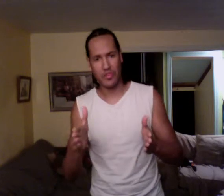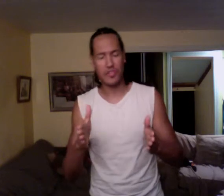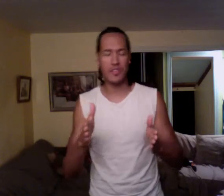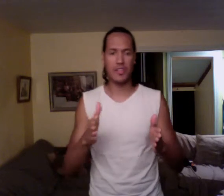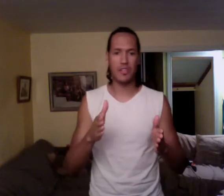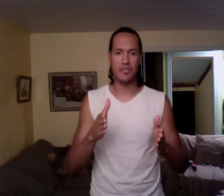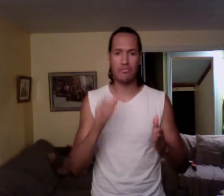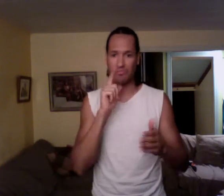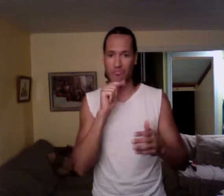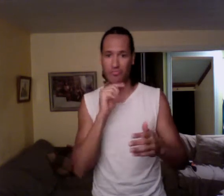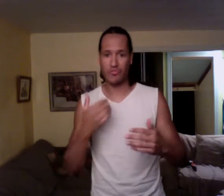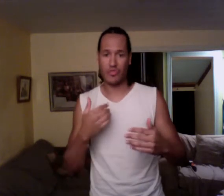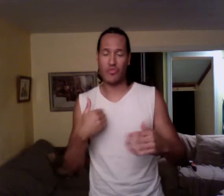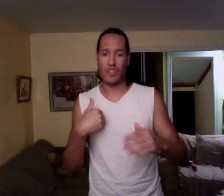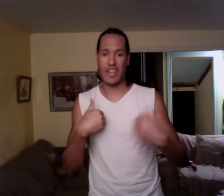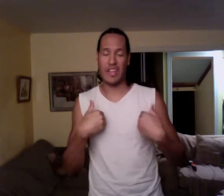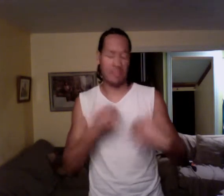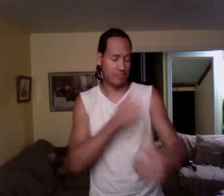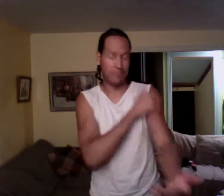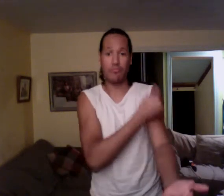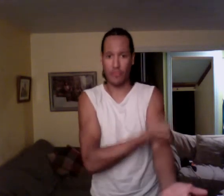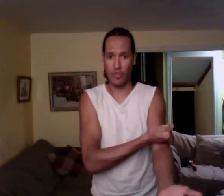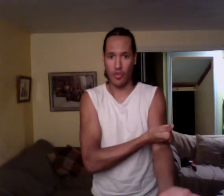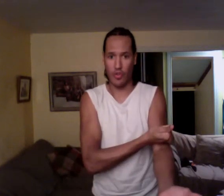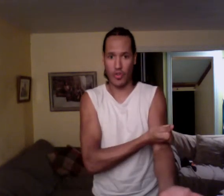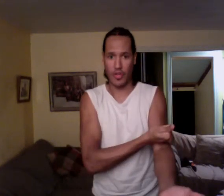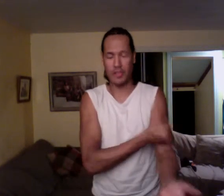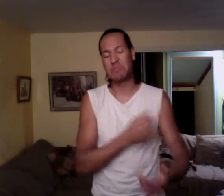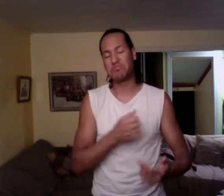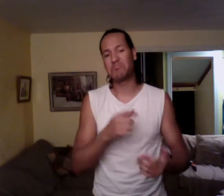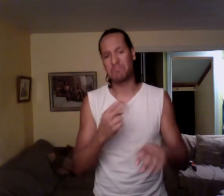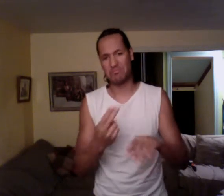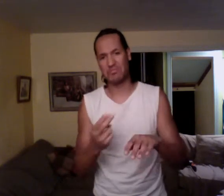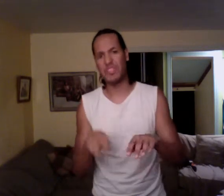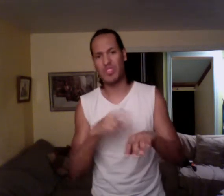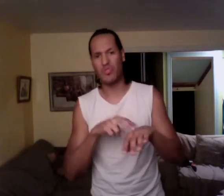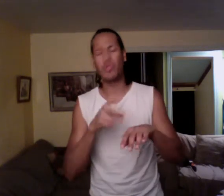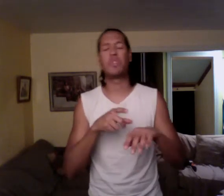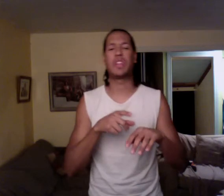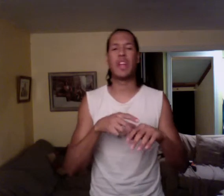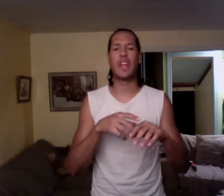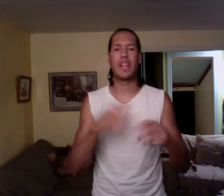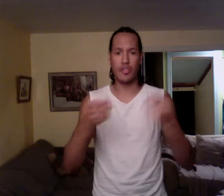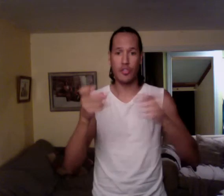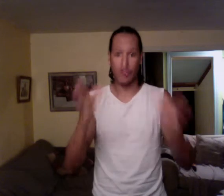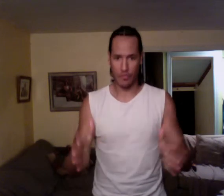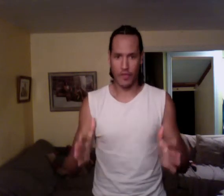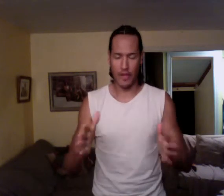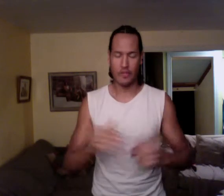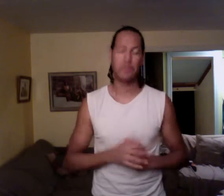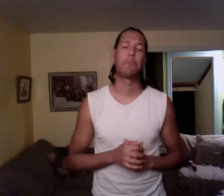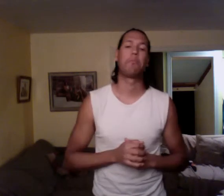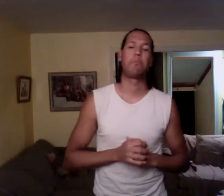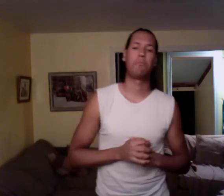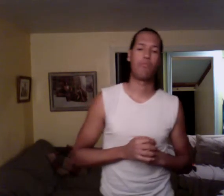the supervisor of whatever corporation, business, or unit that we're talking about.